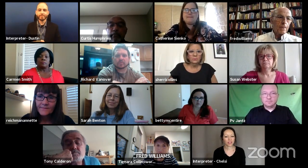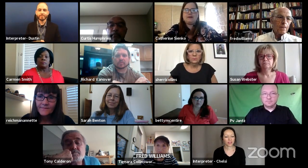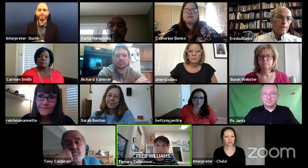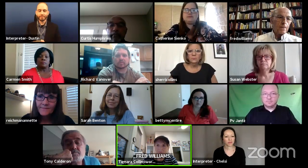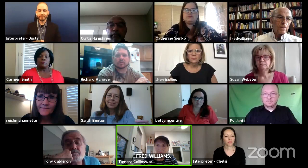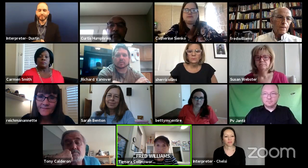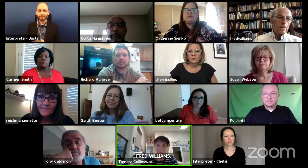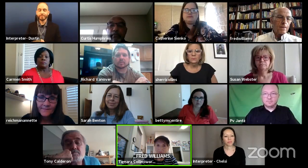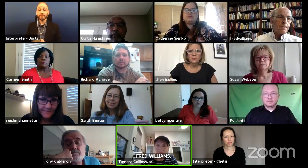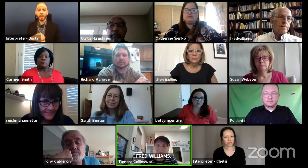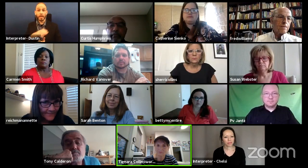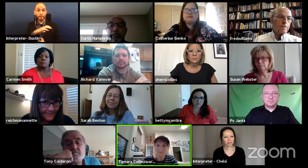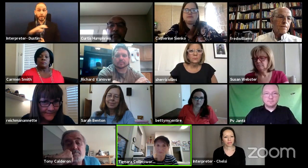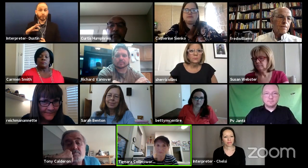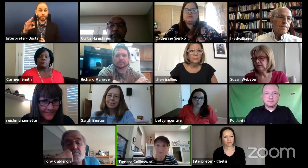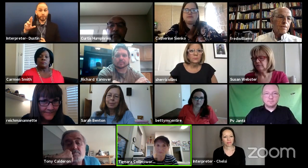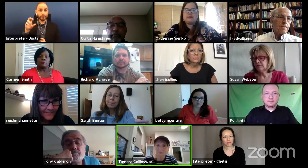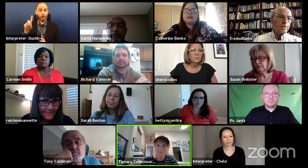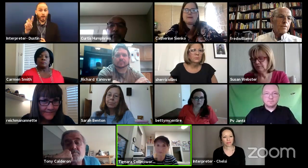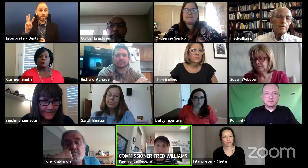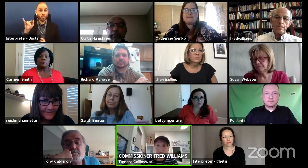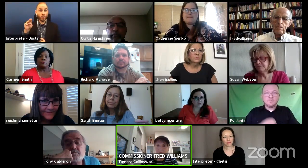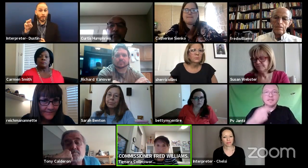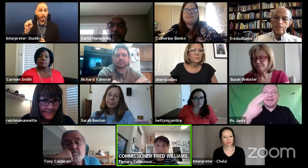Commissioner Fred Williams.